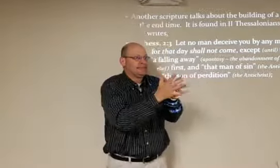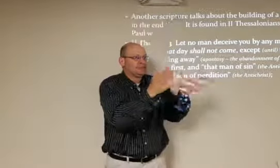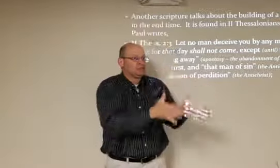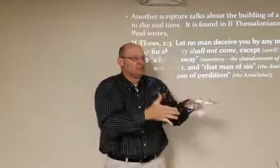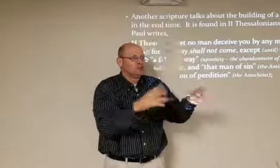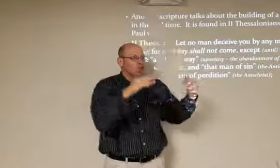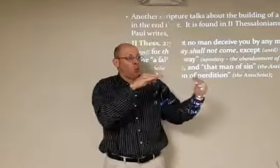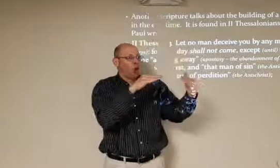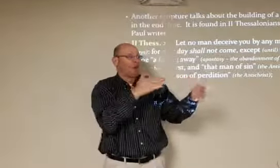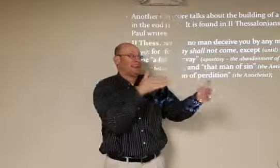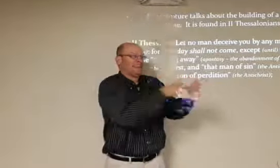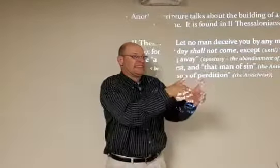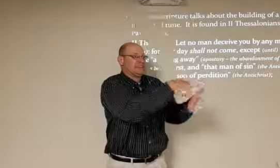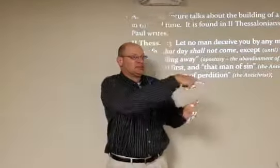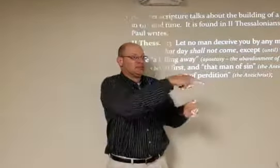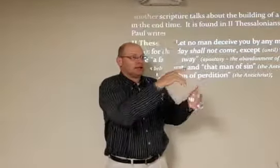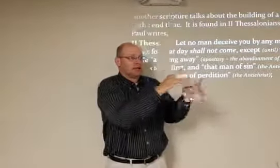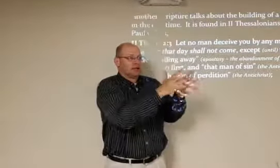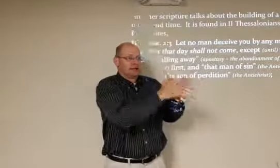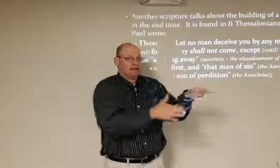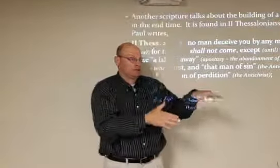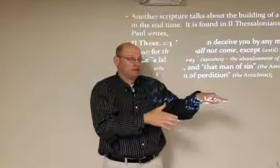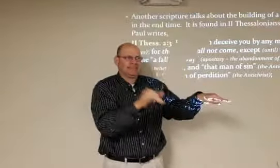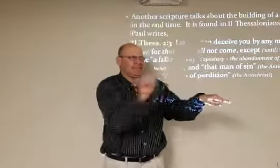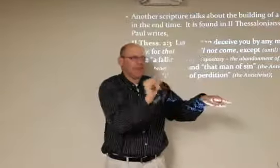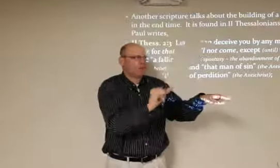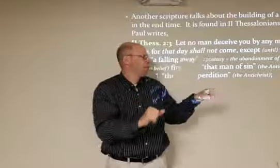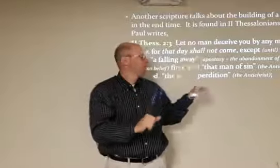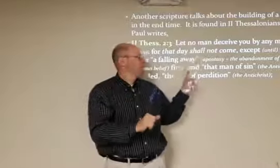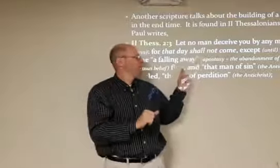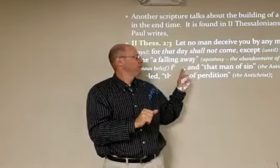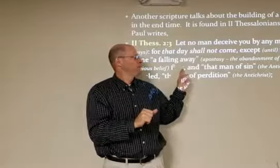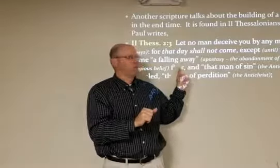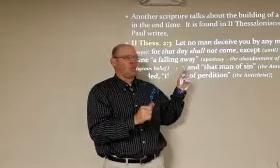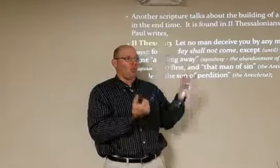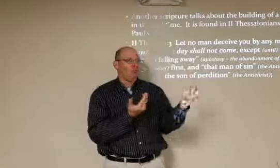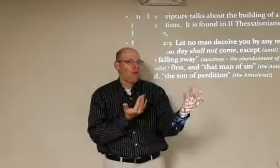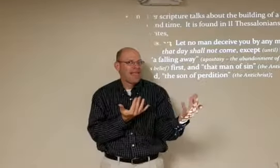You know, the scripture talking about being against.